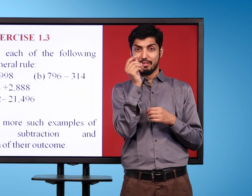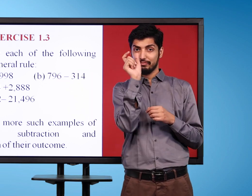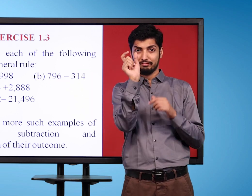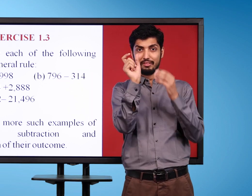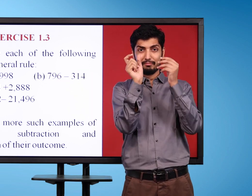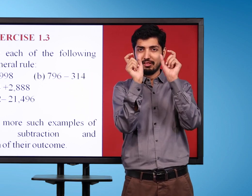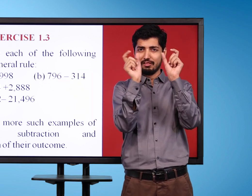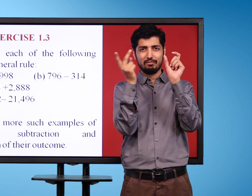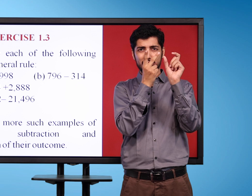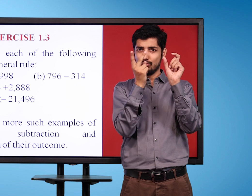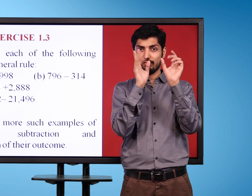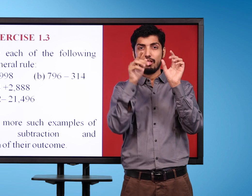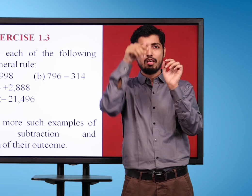the following using general rule.